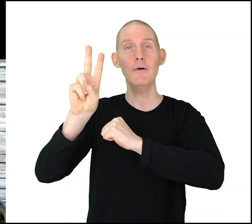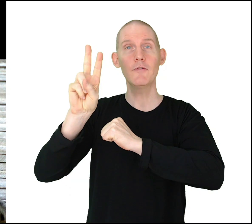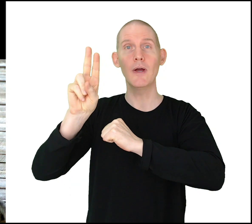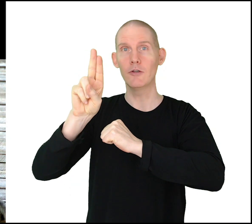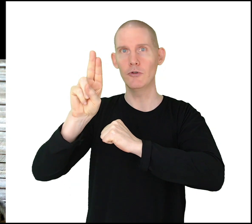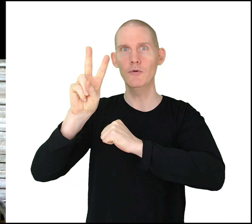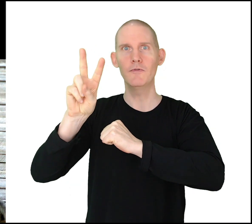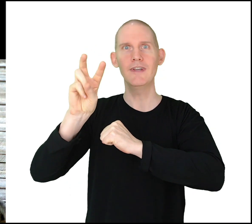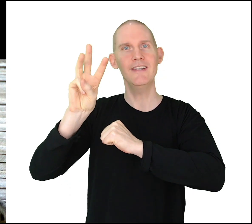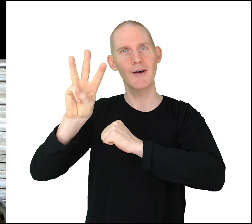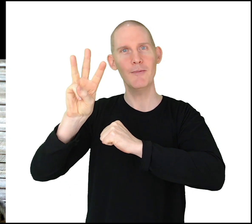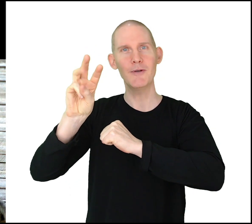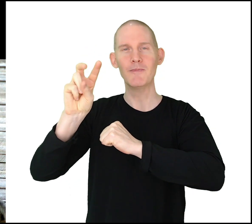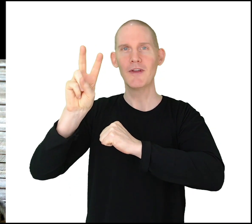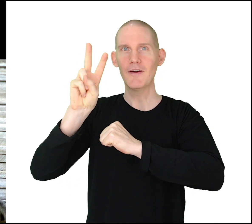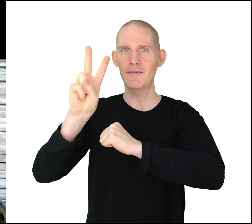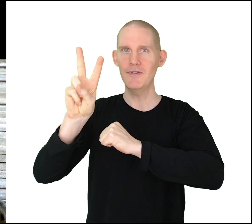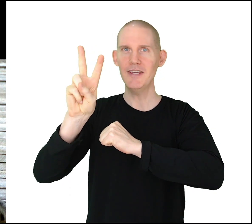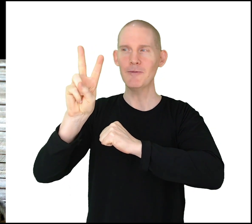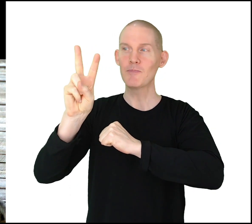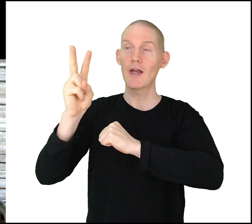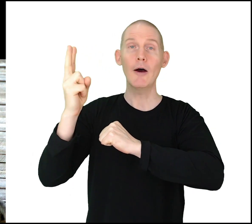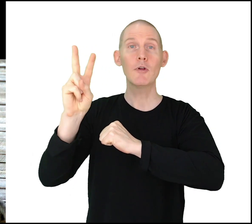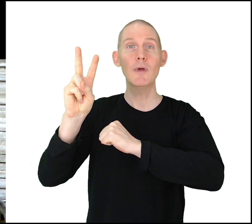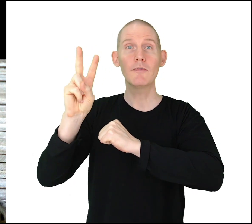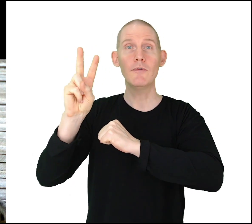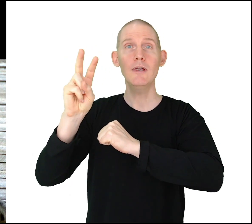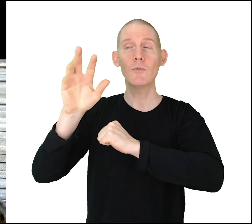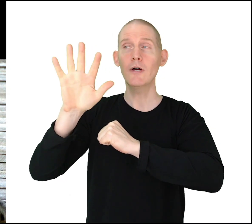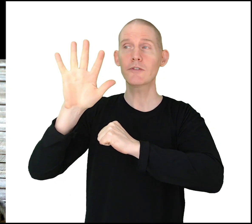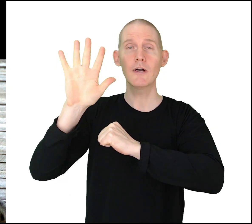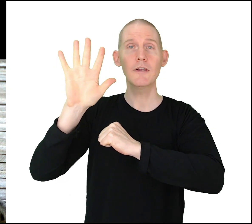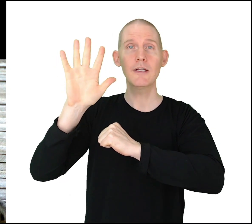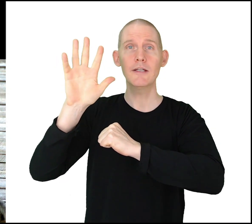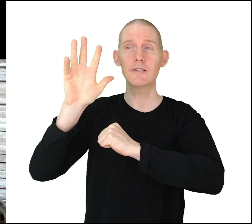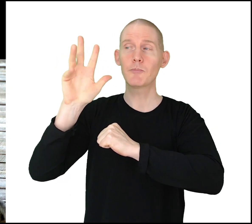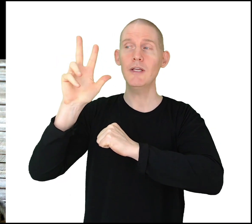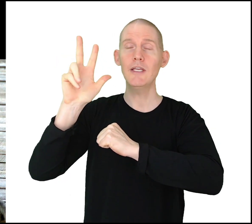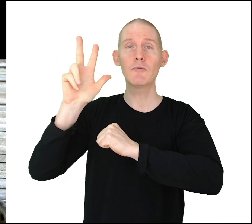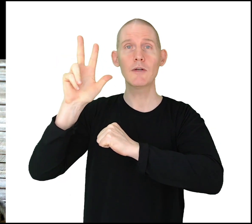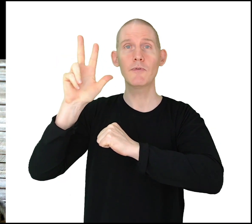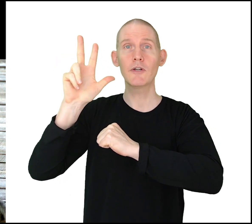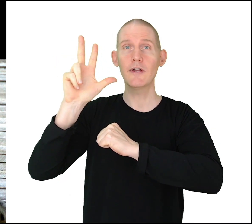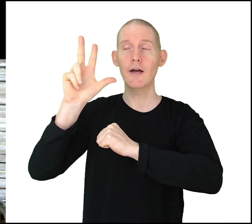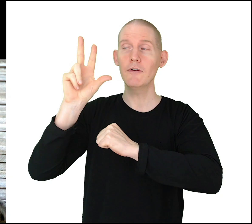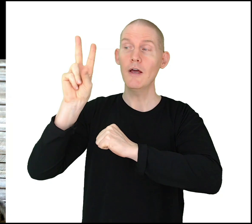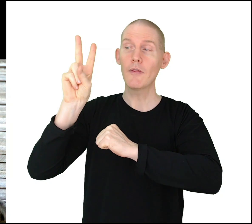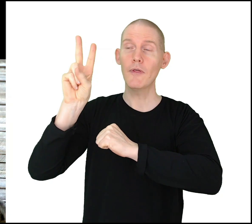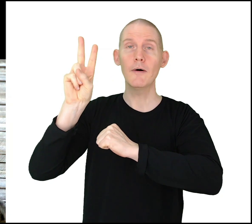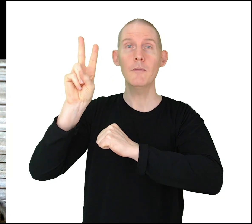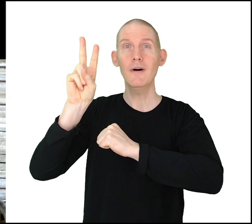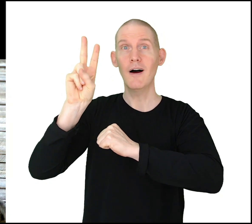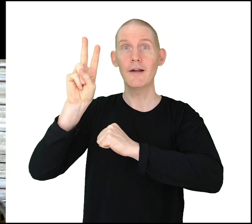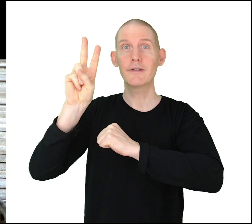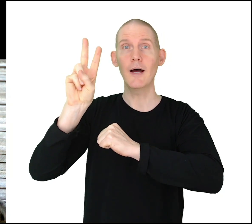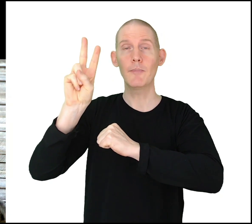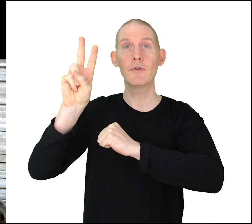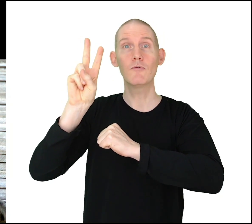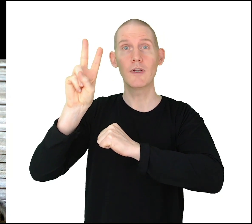alphabet, U-V-W, V. How do you make a V? Well, start like this, pinky, ring finger down, thumb on top of the ring